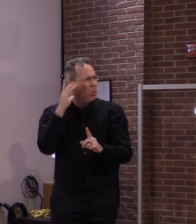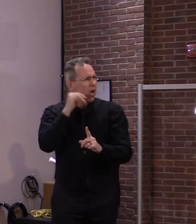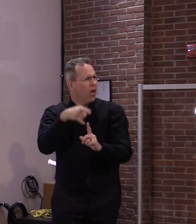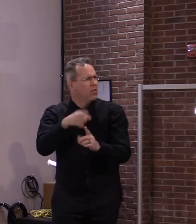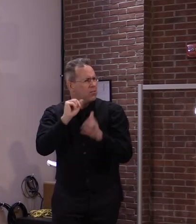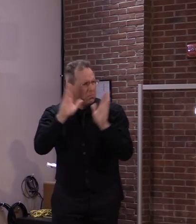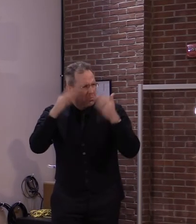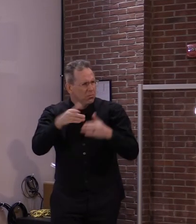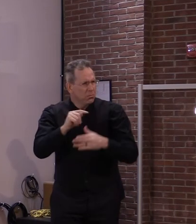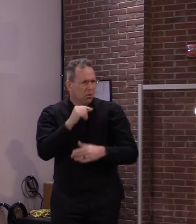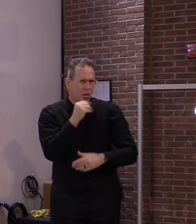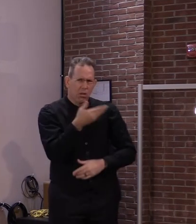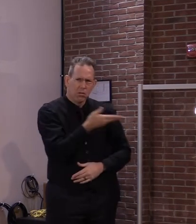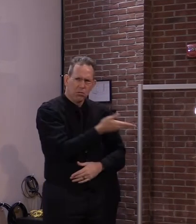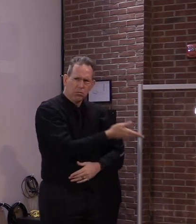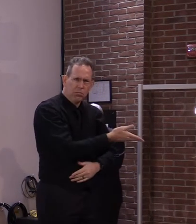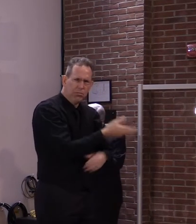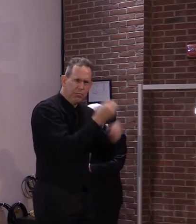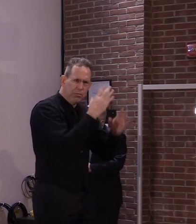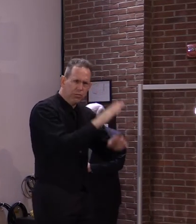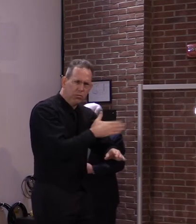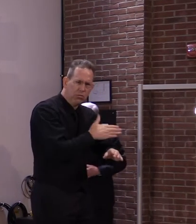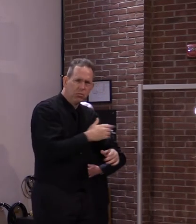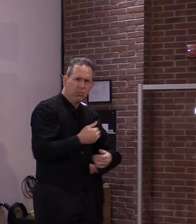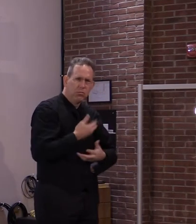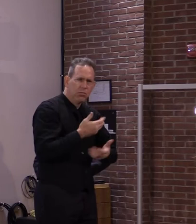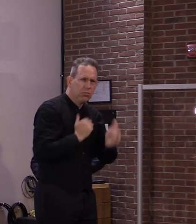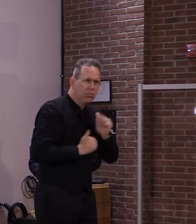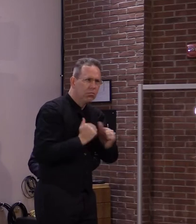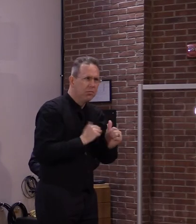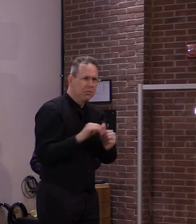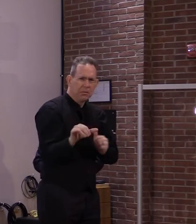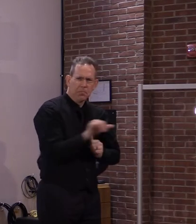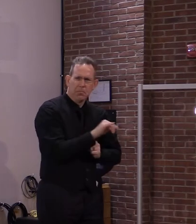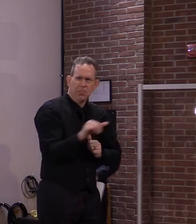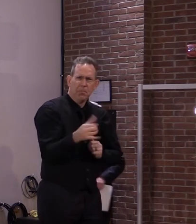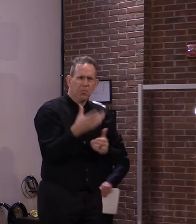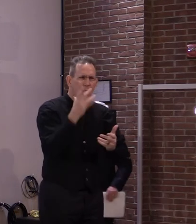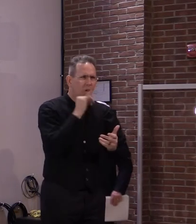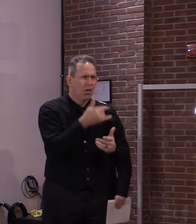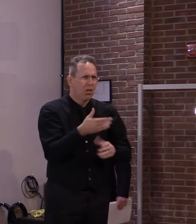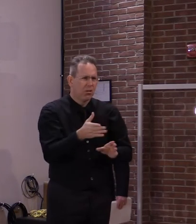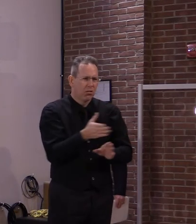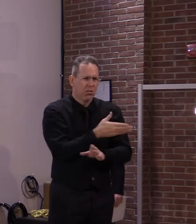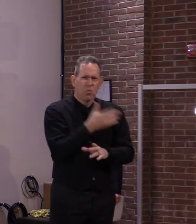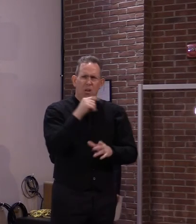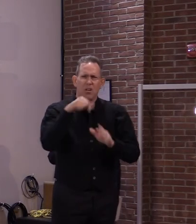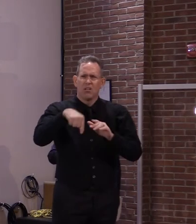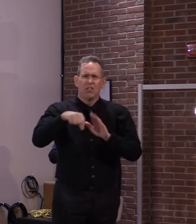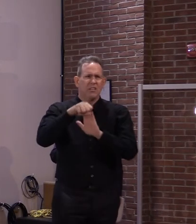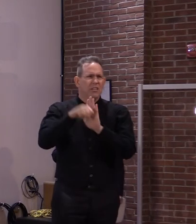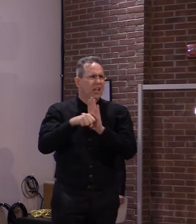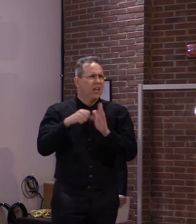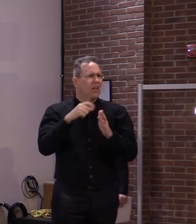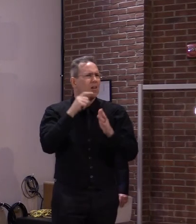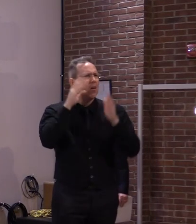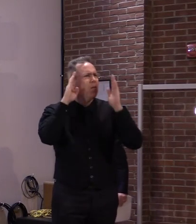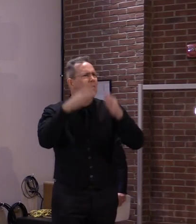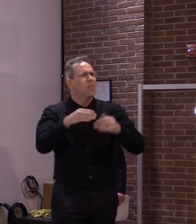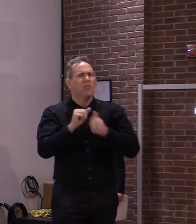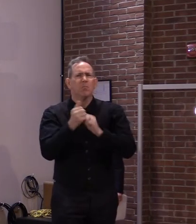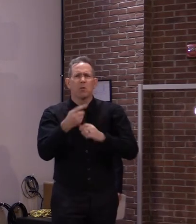school uh why is it that the the state has given more of a green light to sports